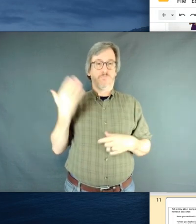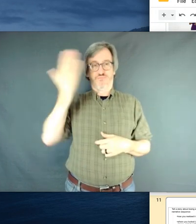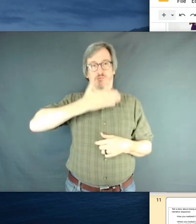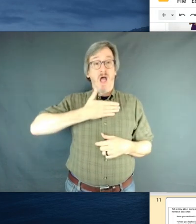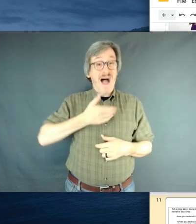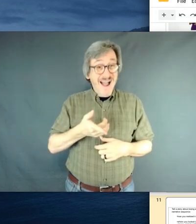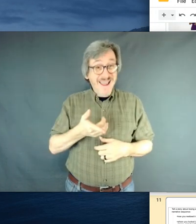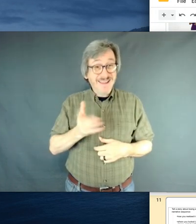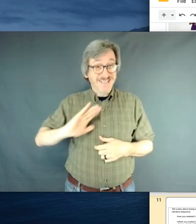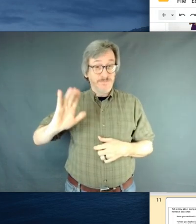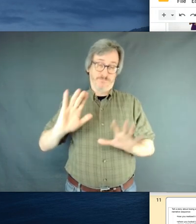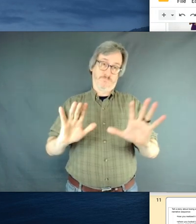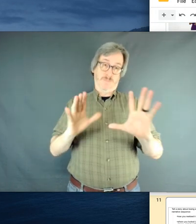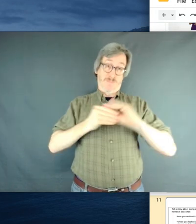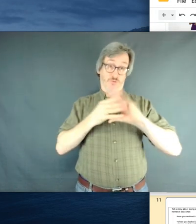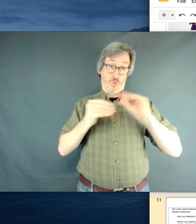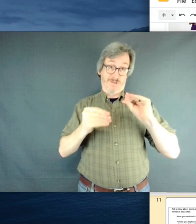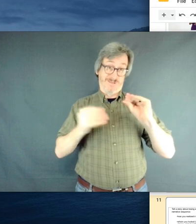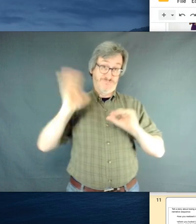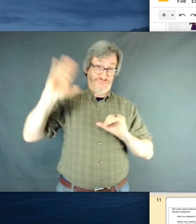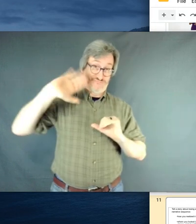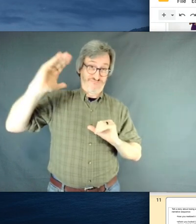Did I...